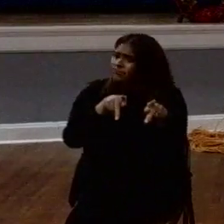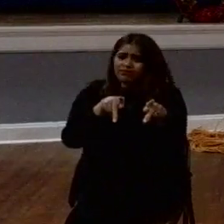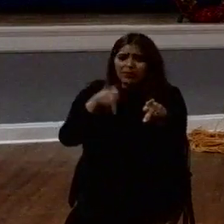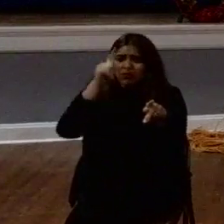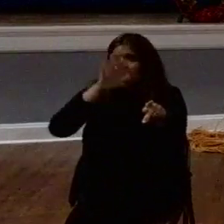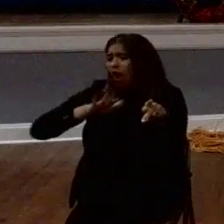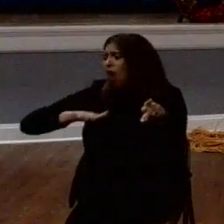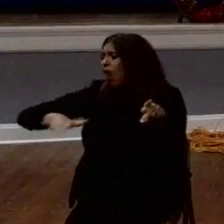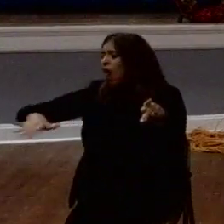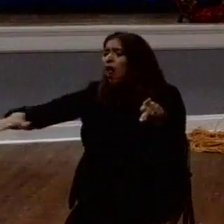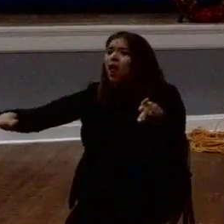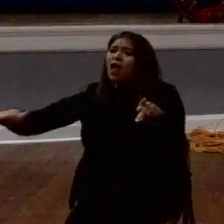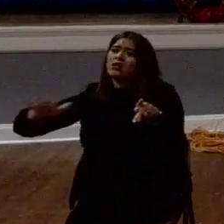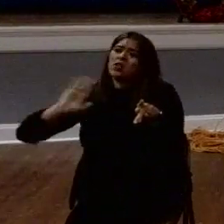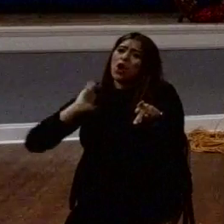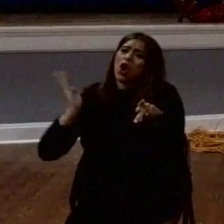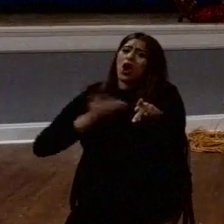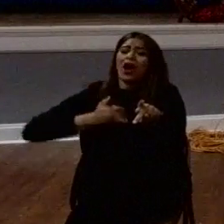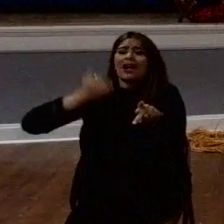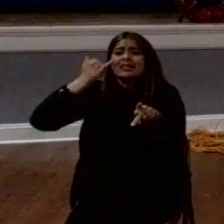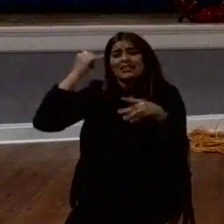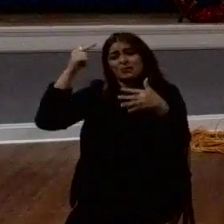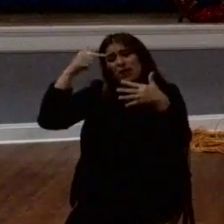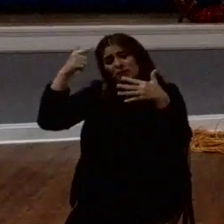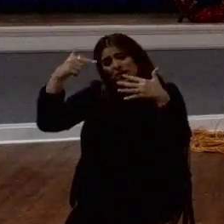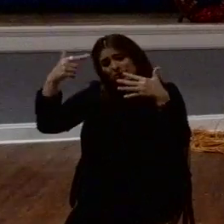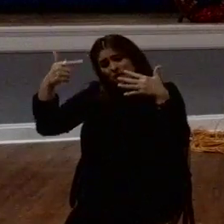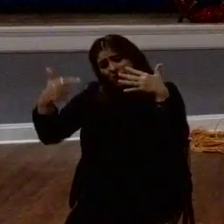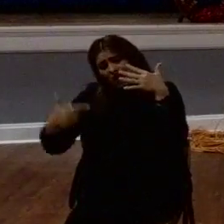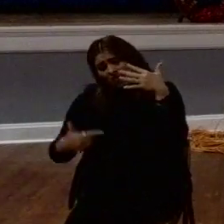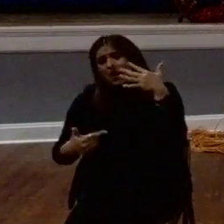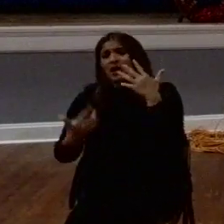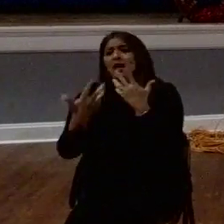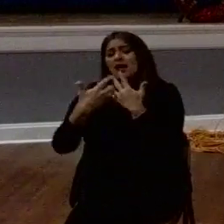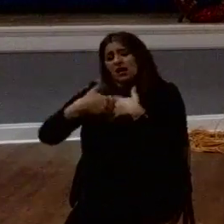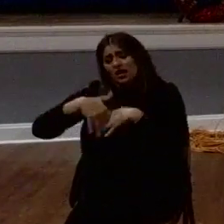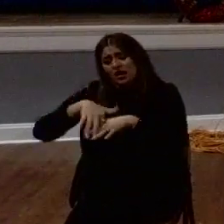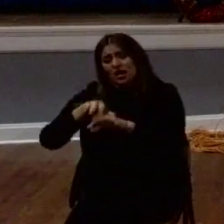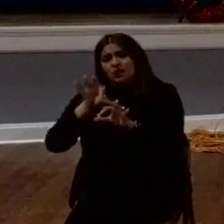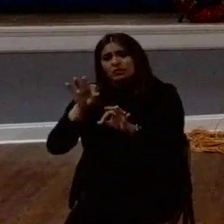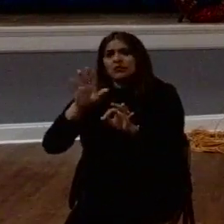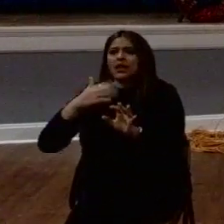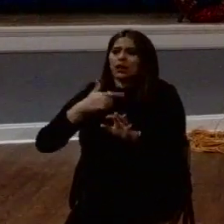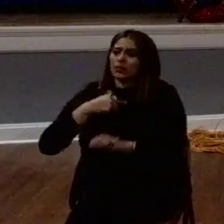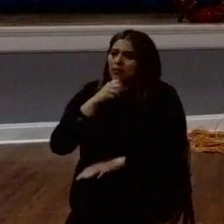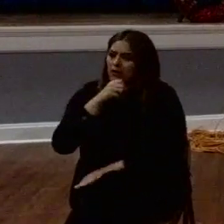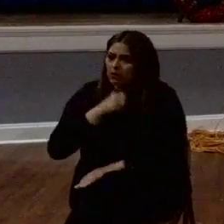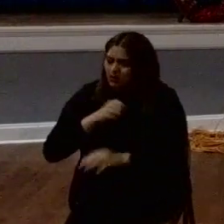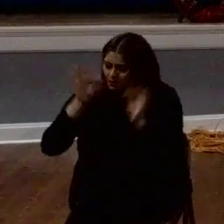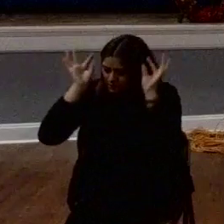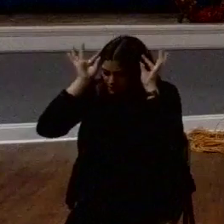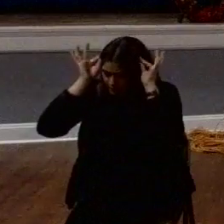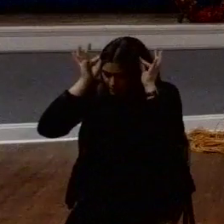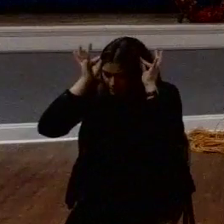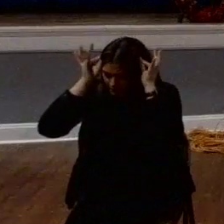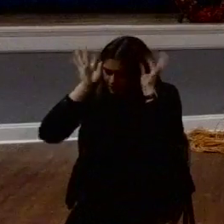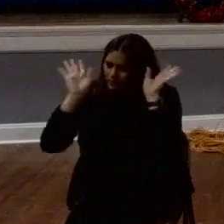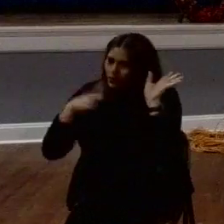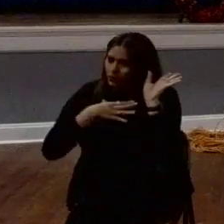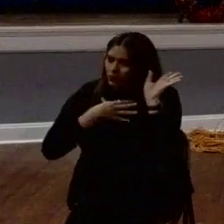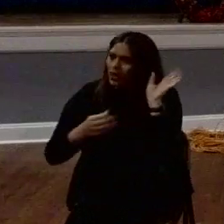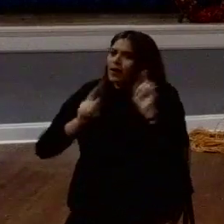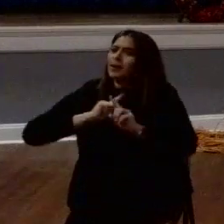is really important. I'm going to get old, even though I have a lot of white hair, I'm not that old, but I'll